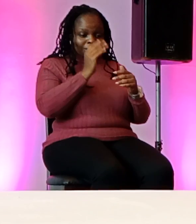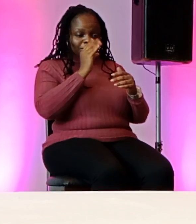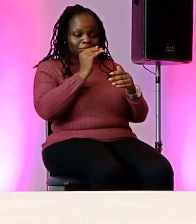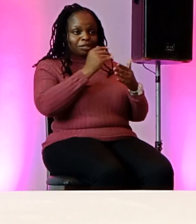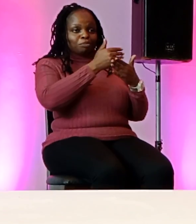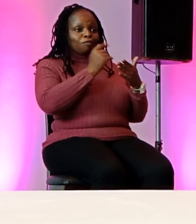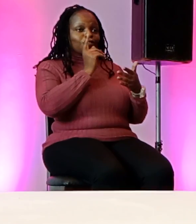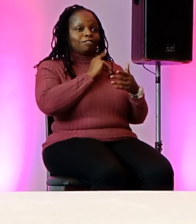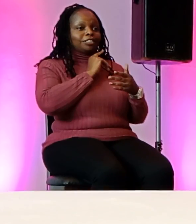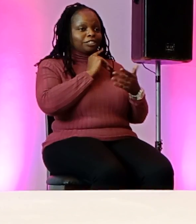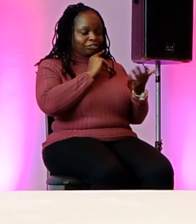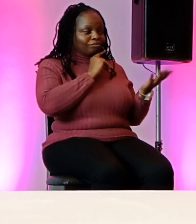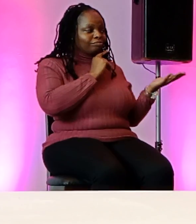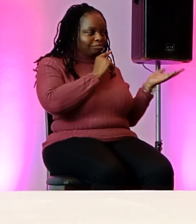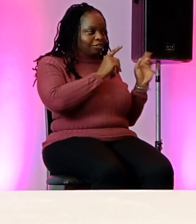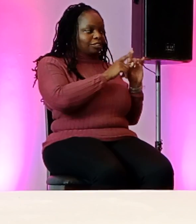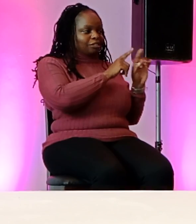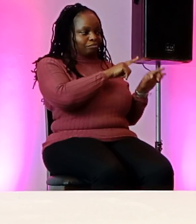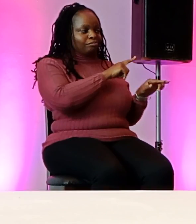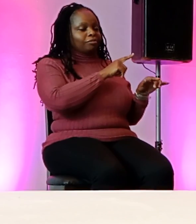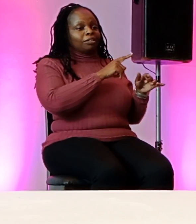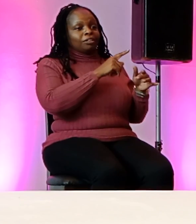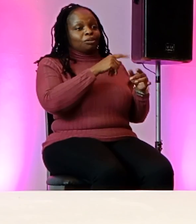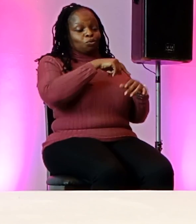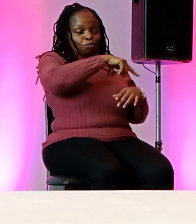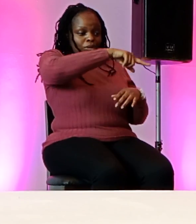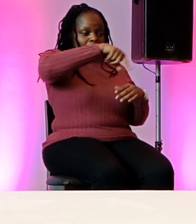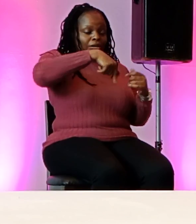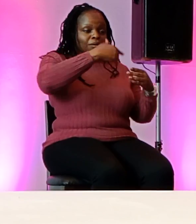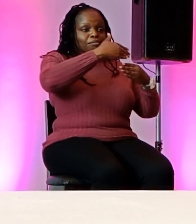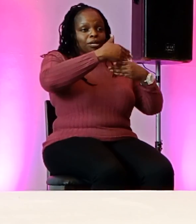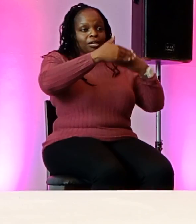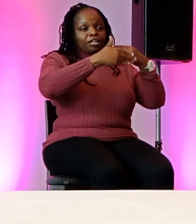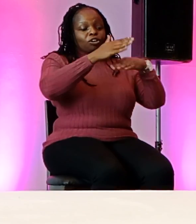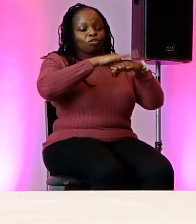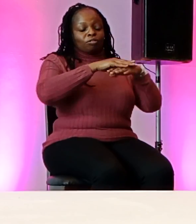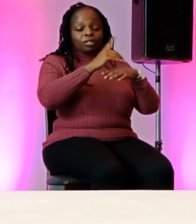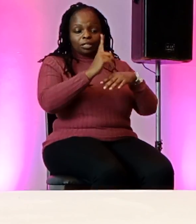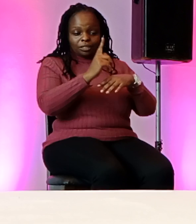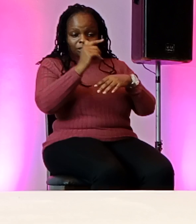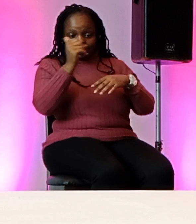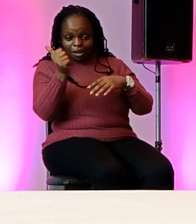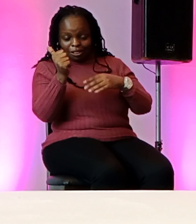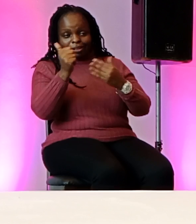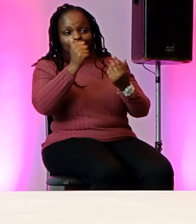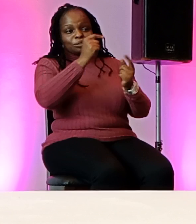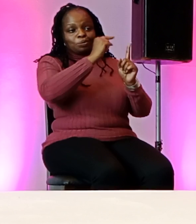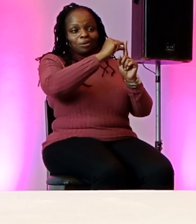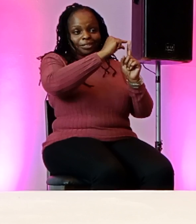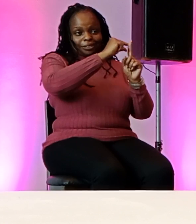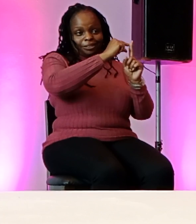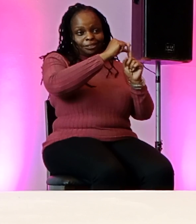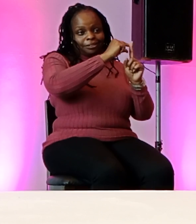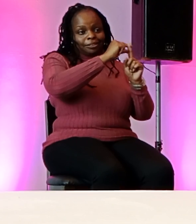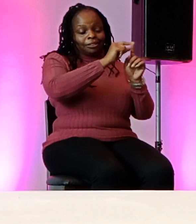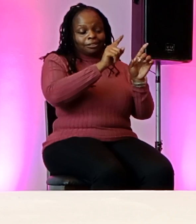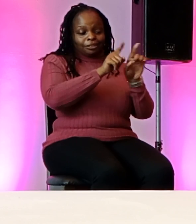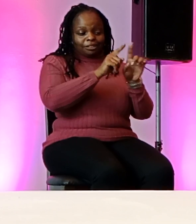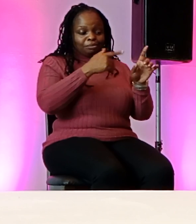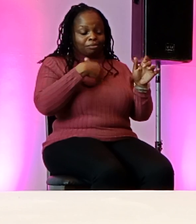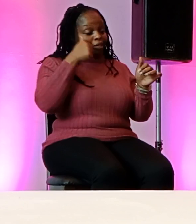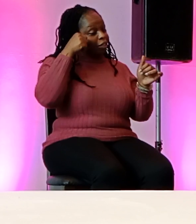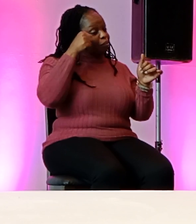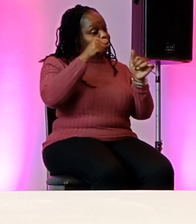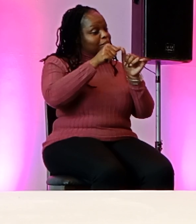me. Actually, we are building on each other's words. And I remember